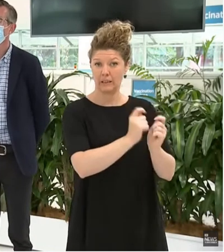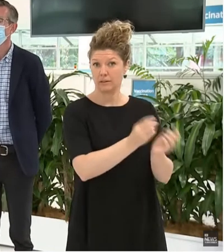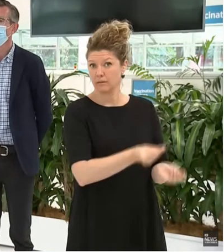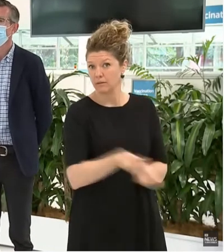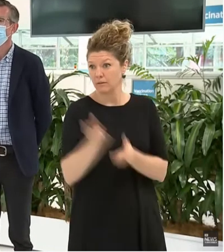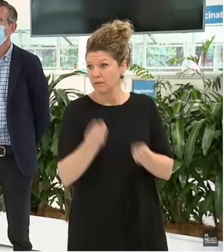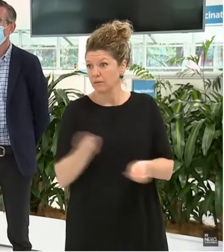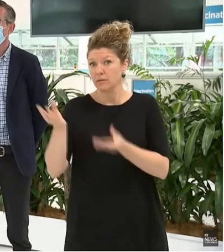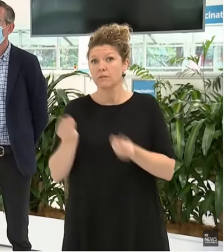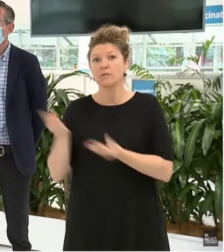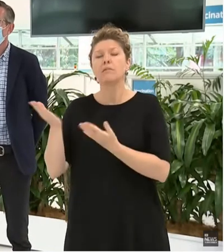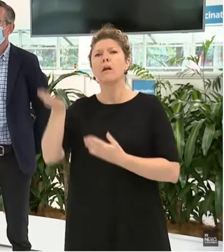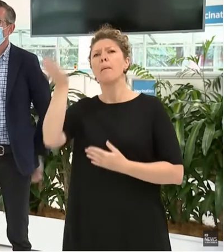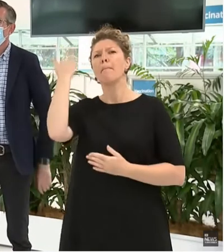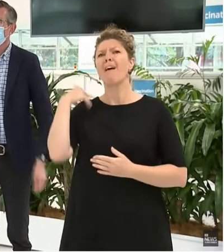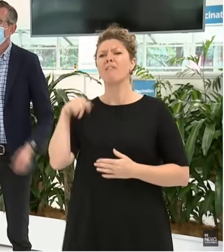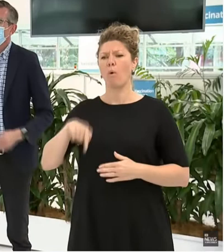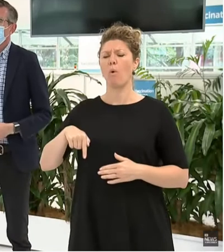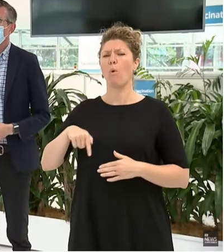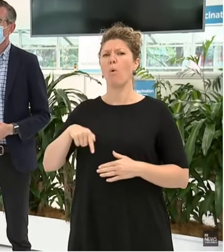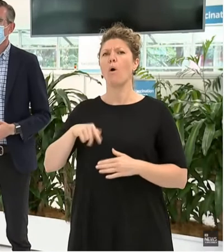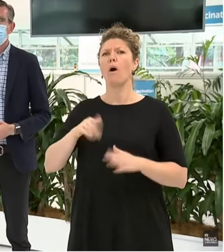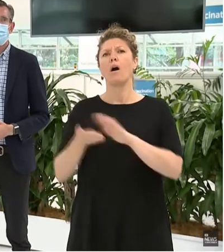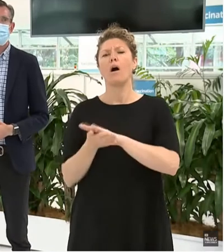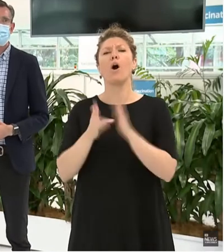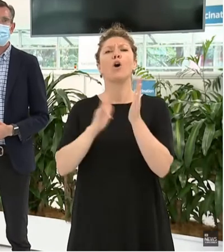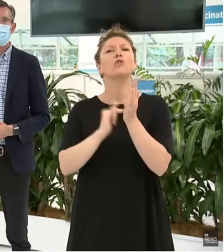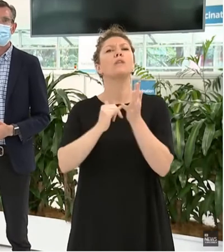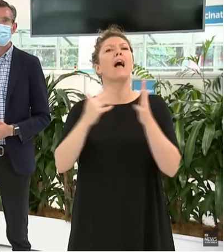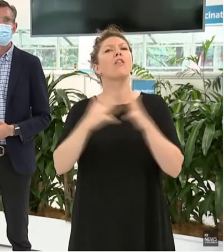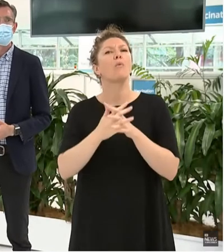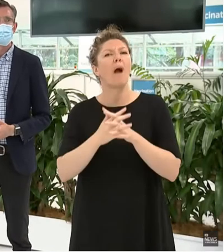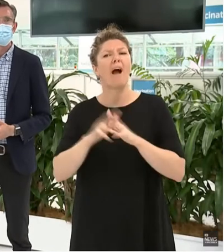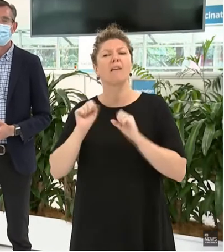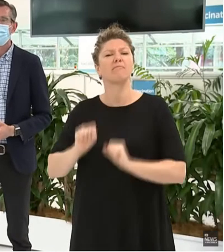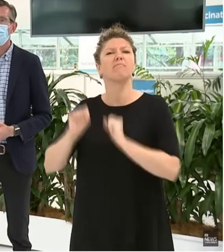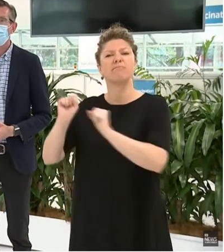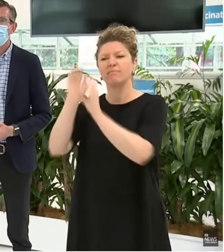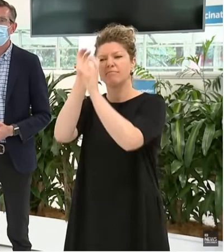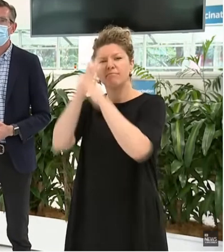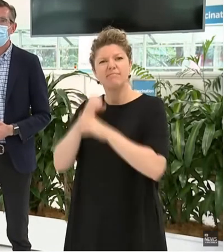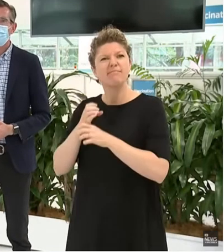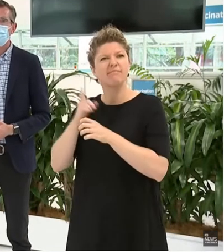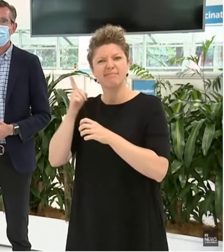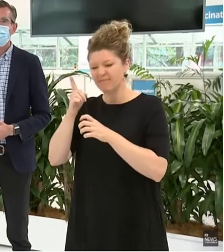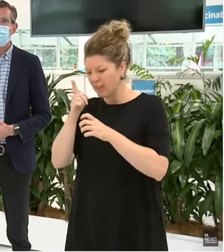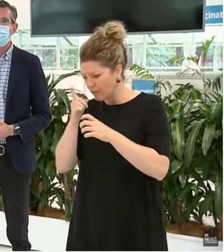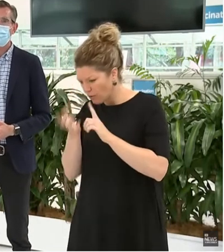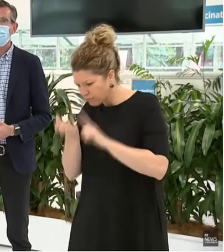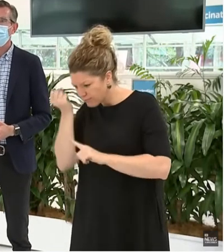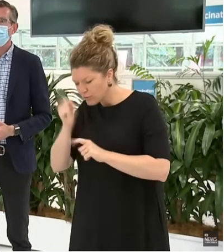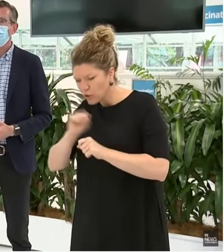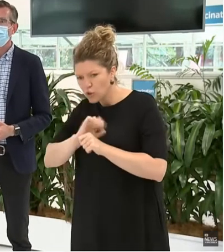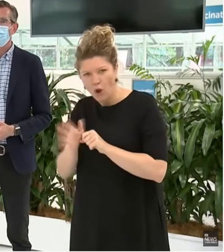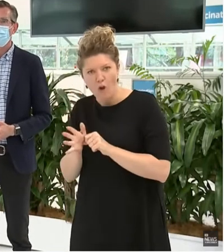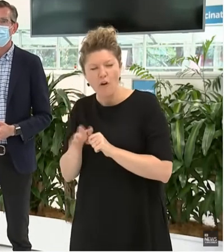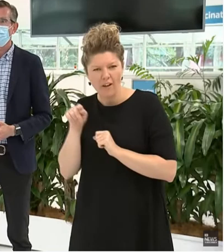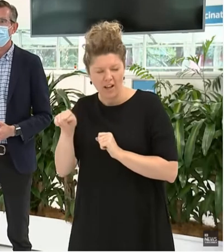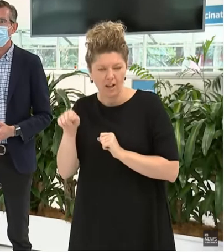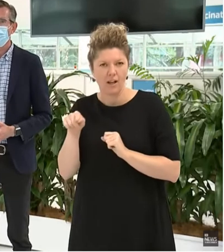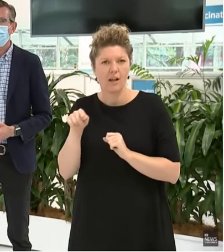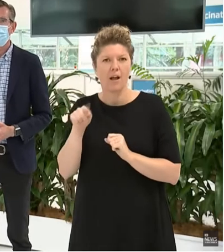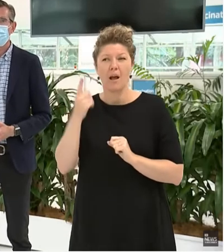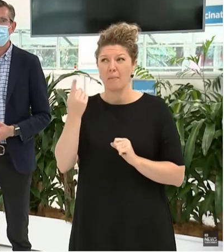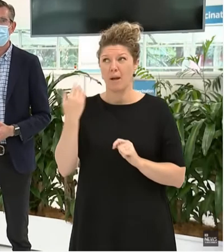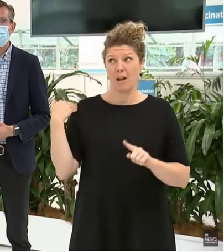the government was using New South Wales Pathology Services, so government pathology services. But over the twists and turns